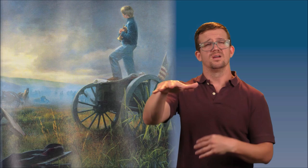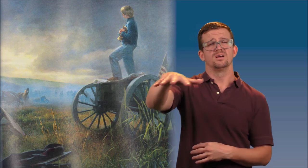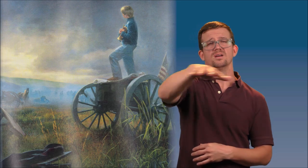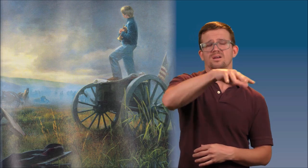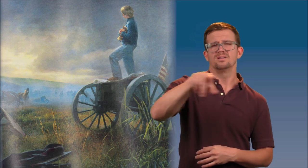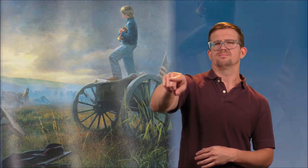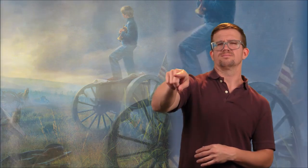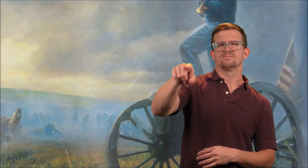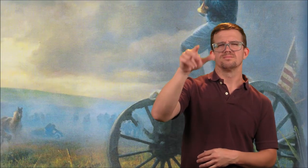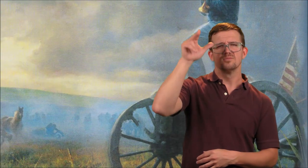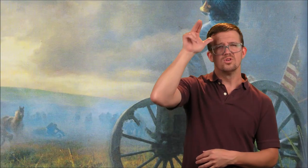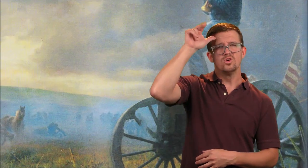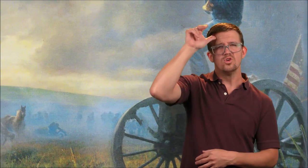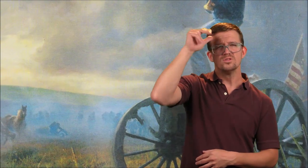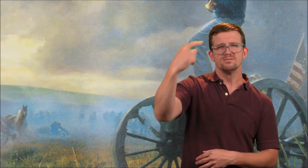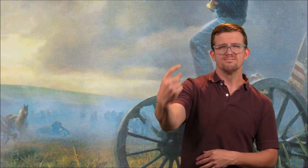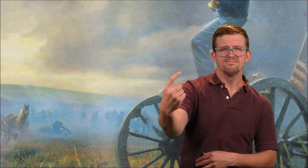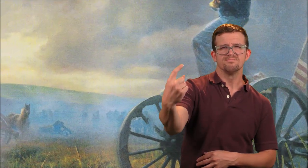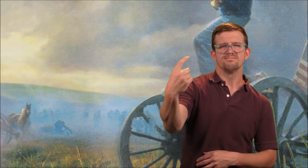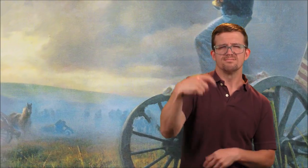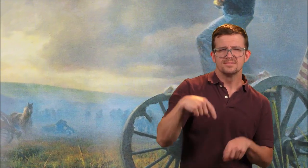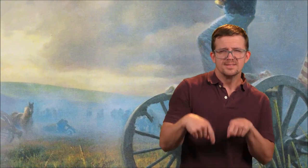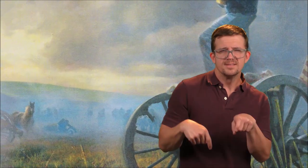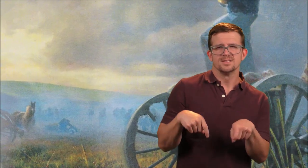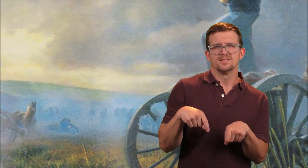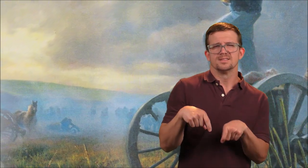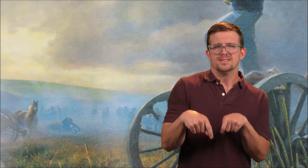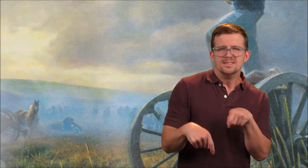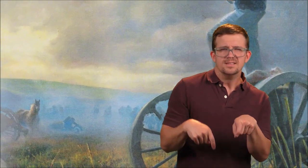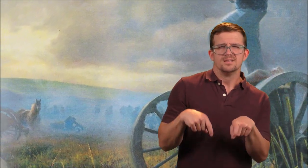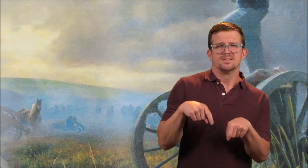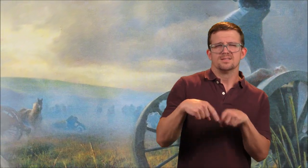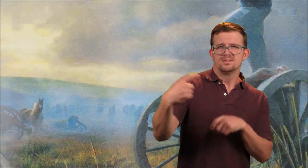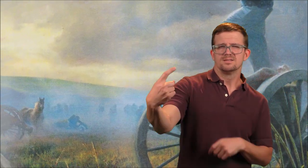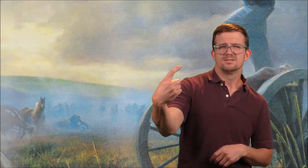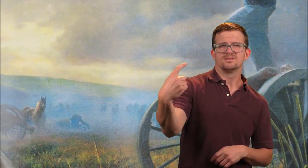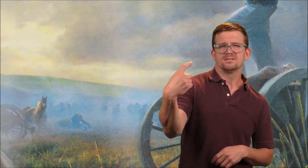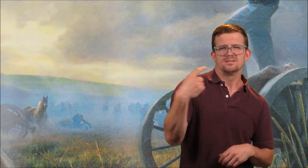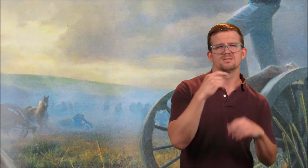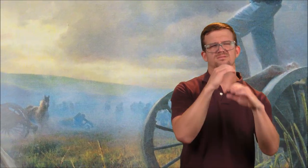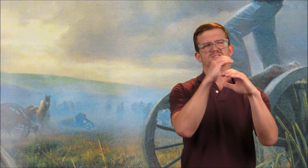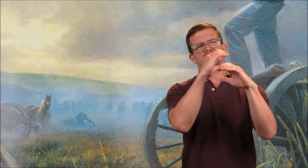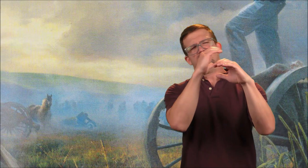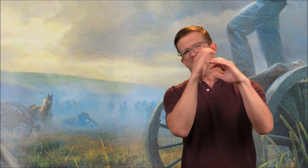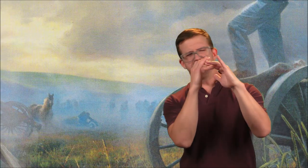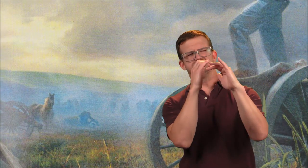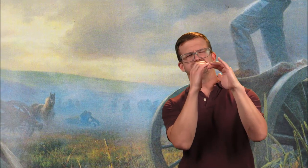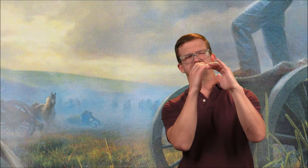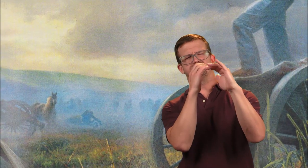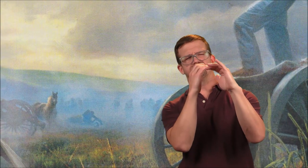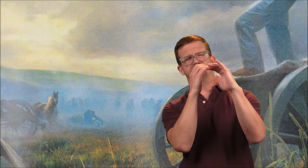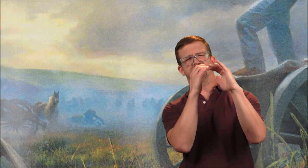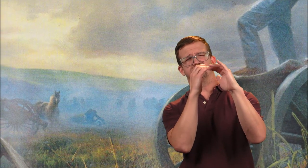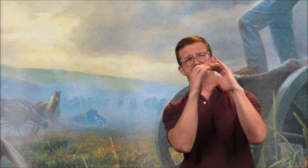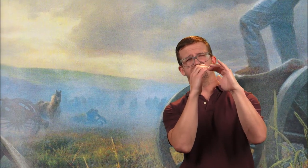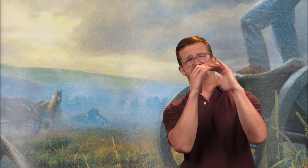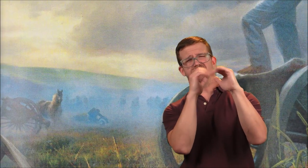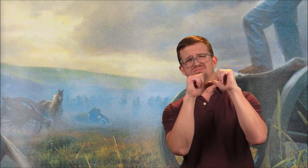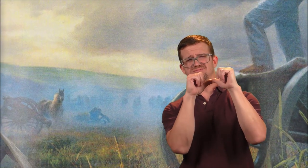And far out on the battlefield, one injured horse rose to his feet and slowly limped